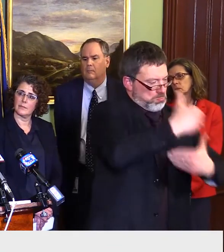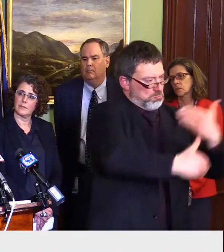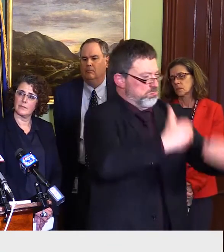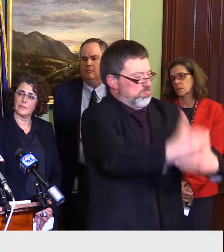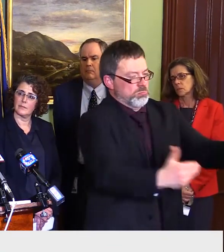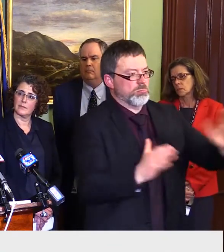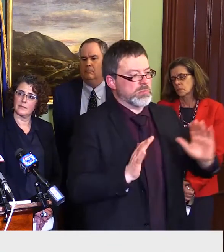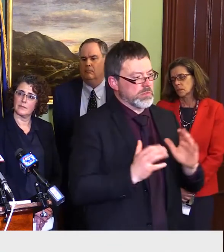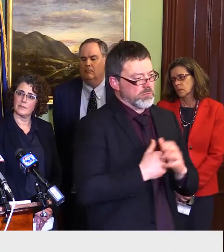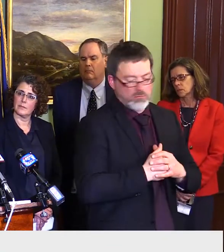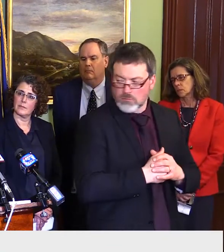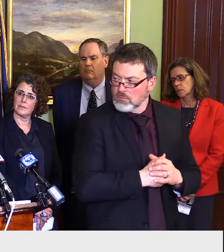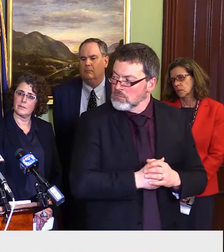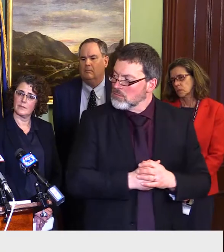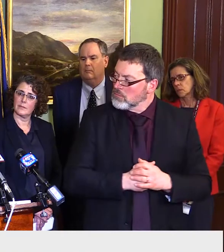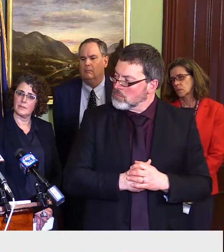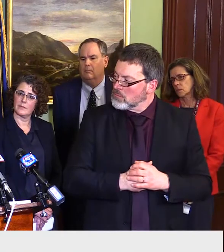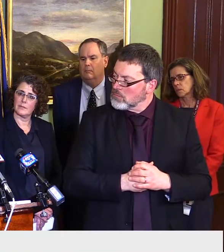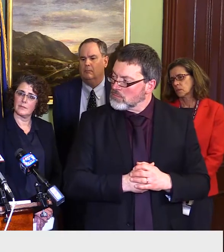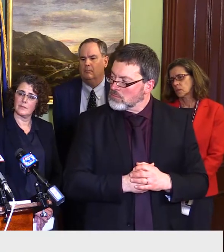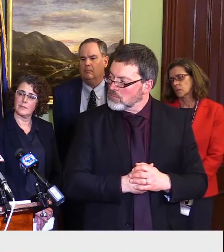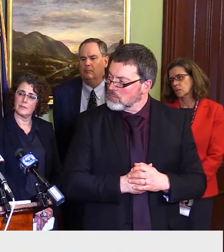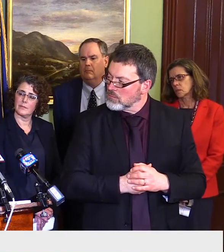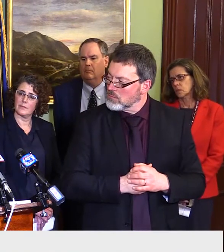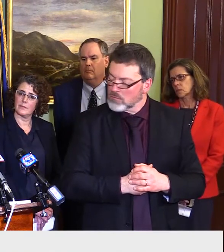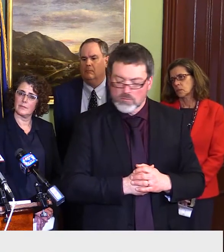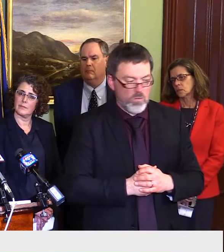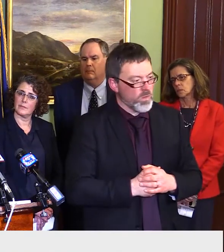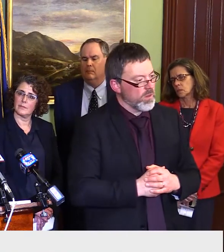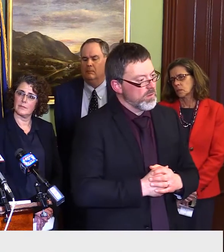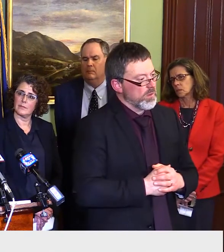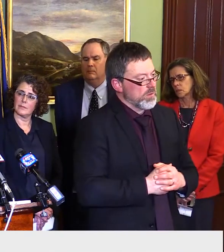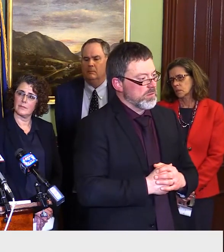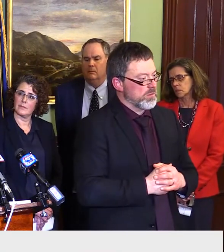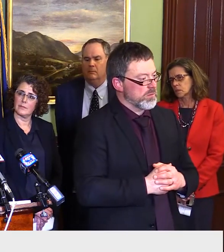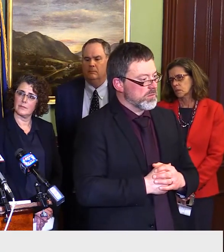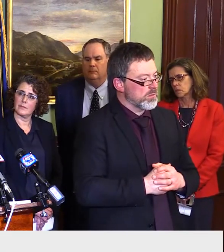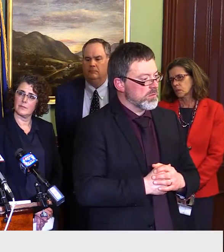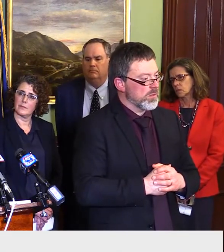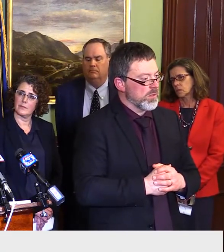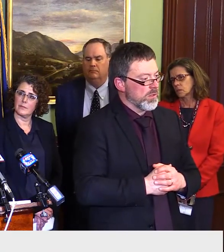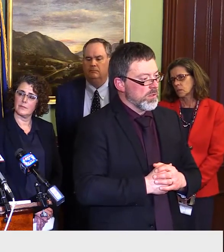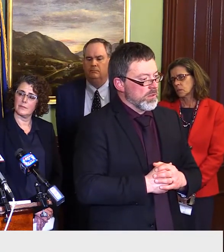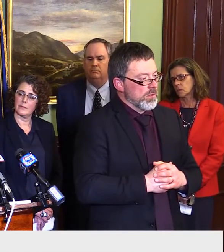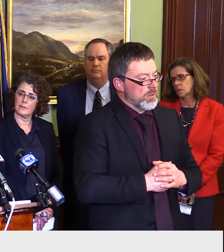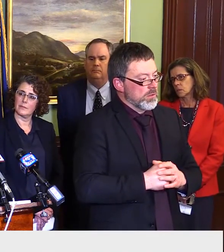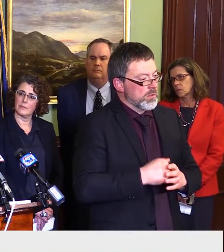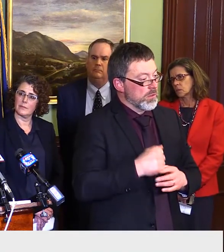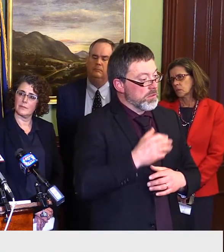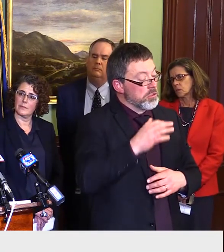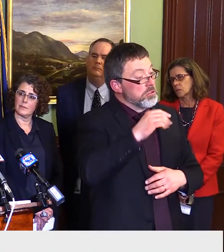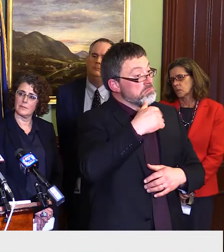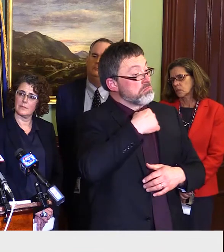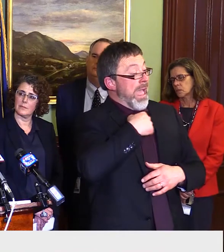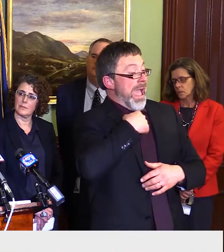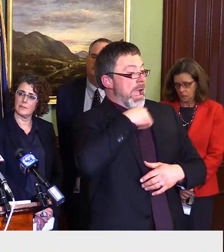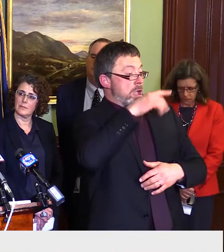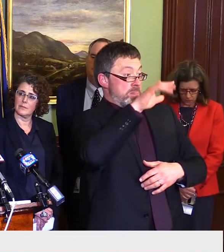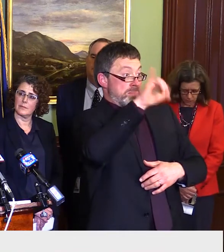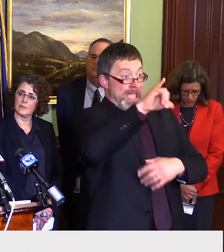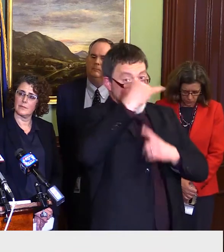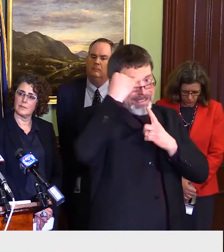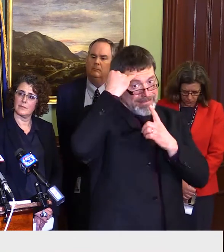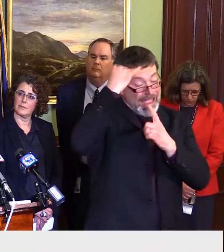unique. We've had only 2 positive cases at this point in time, and so it hasn't hit us